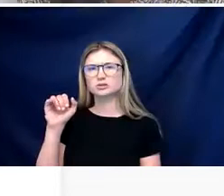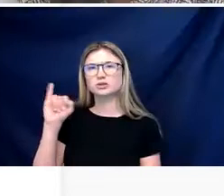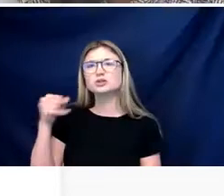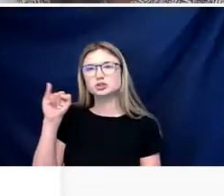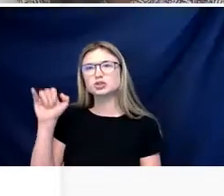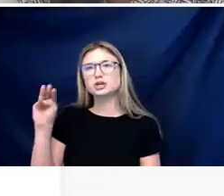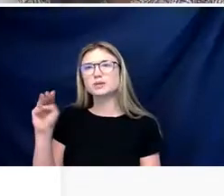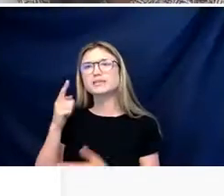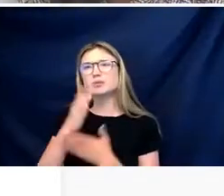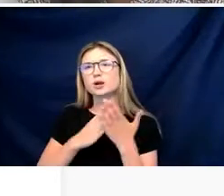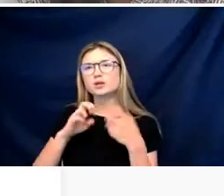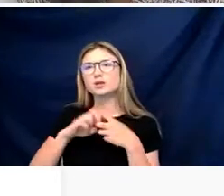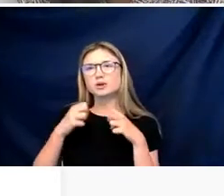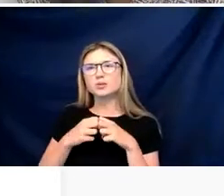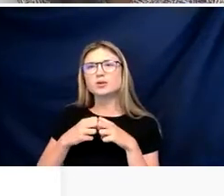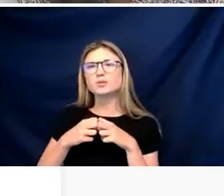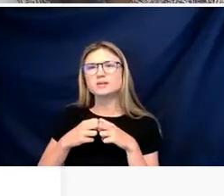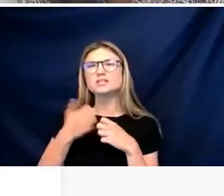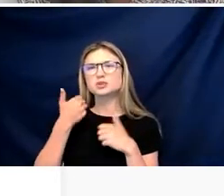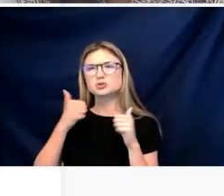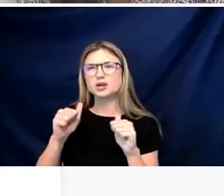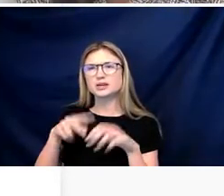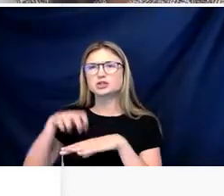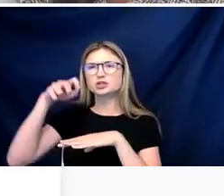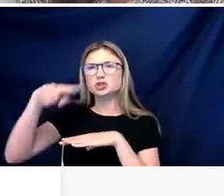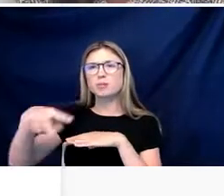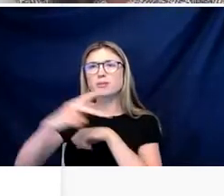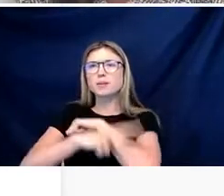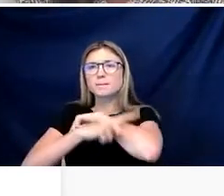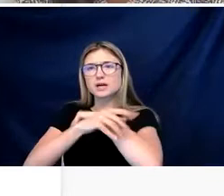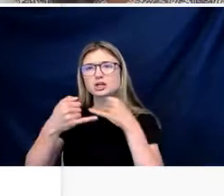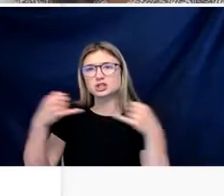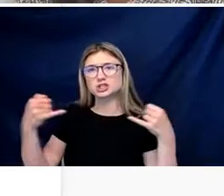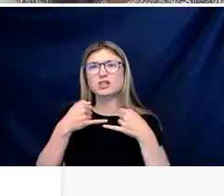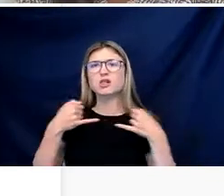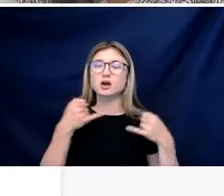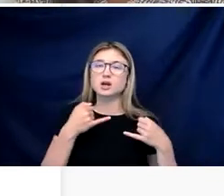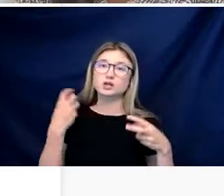always a pain. So I think that's a great idea. How can we do this across the state?